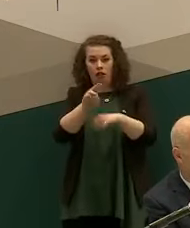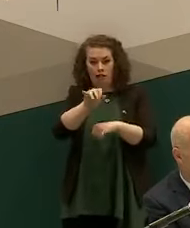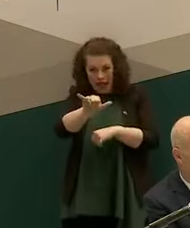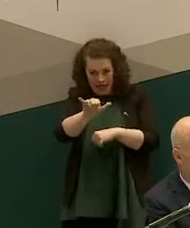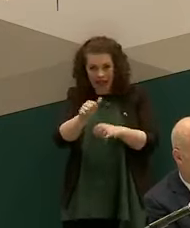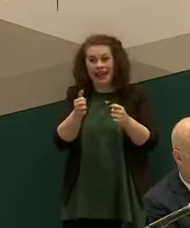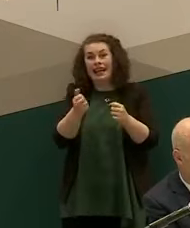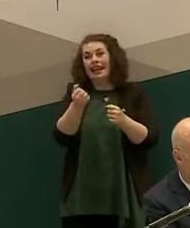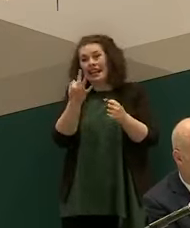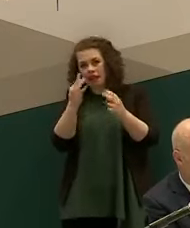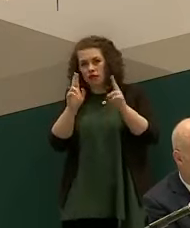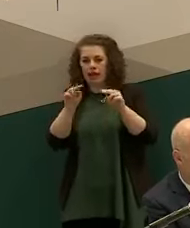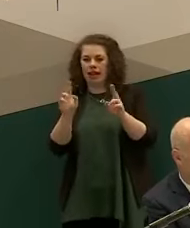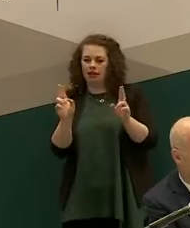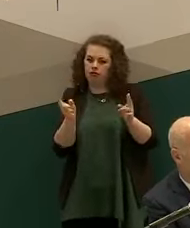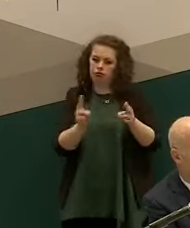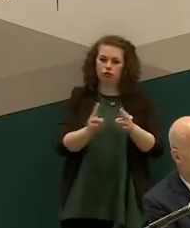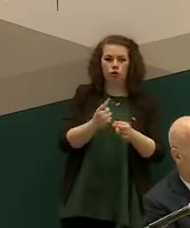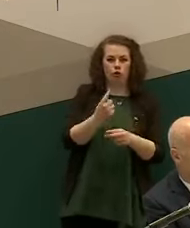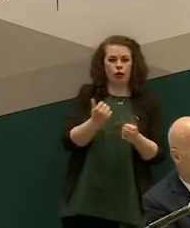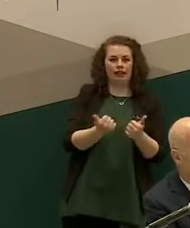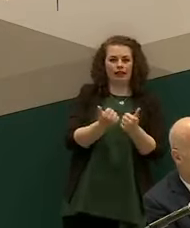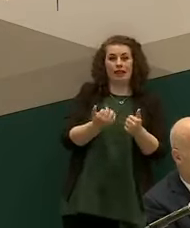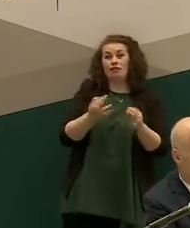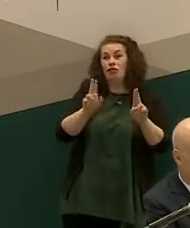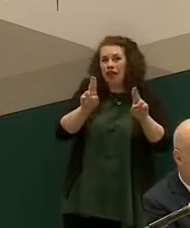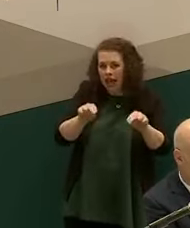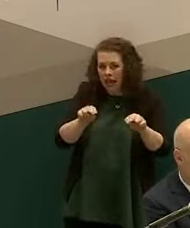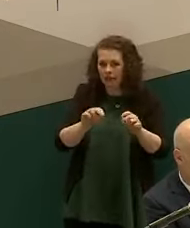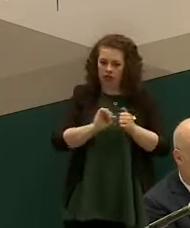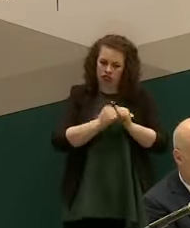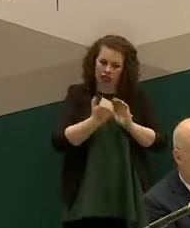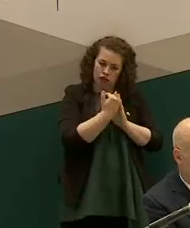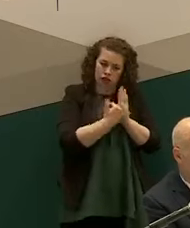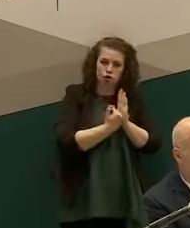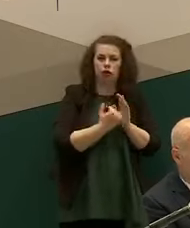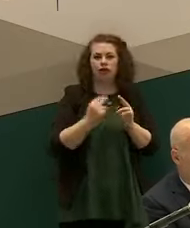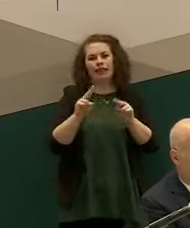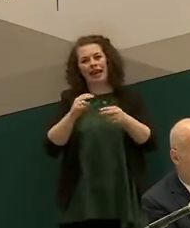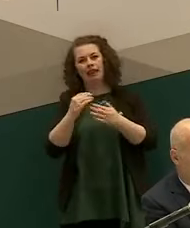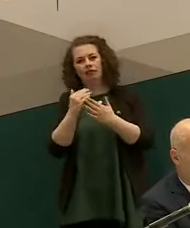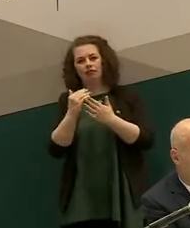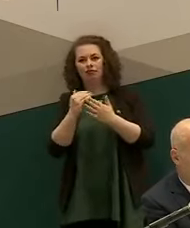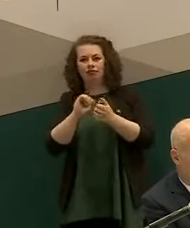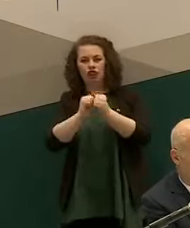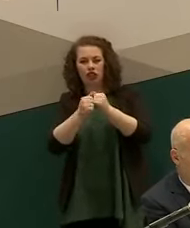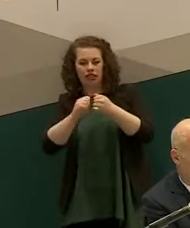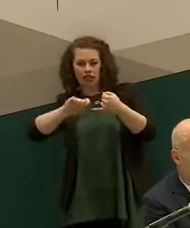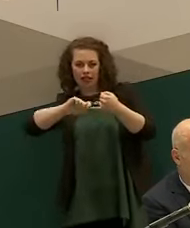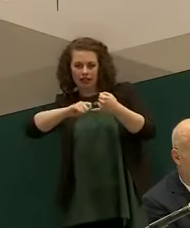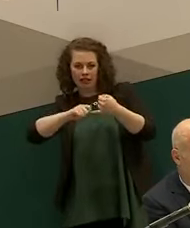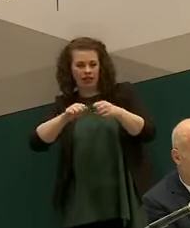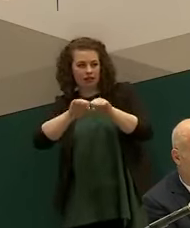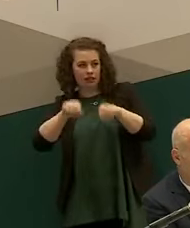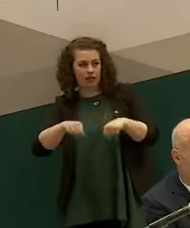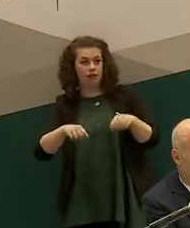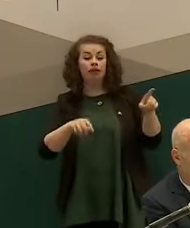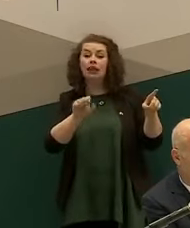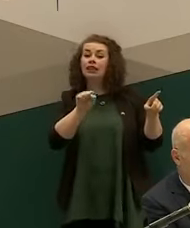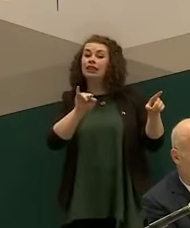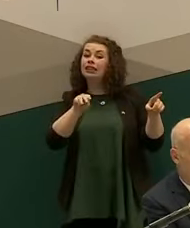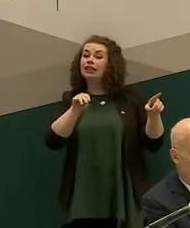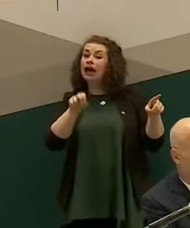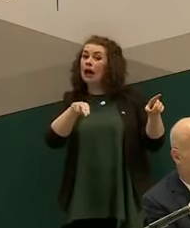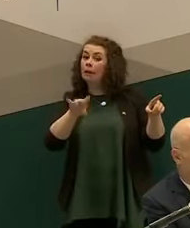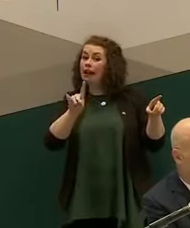at that point where we think we can recommend a change in the current arrangements. I think it was based on Simon Harris said today he expected it to change next week as